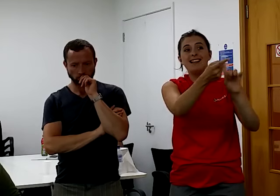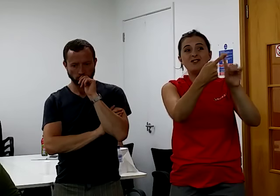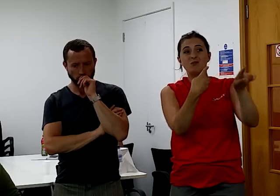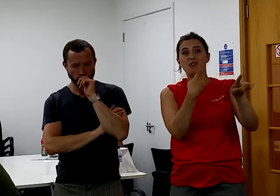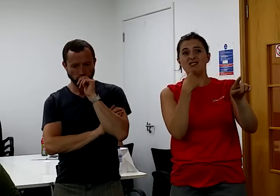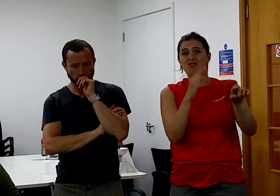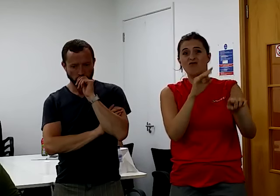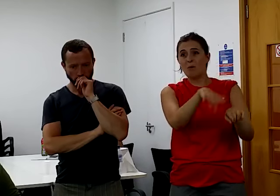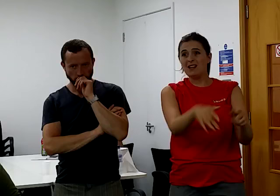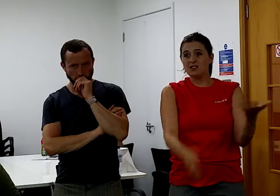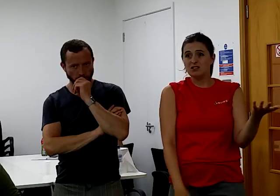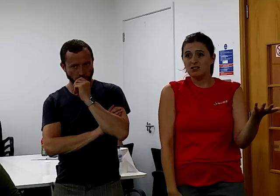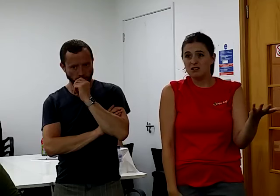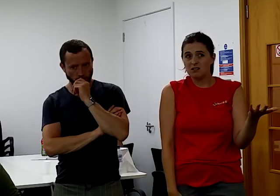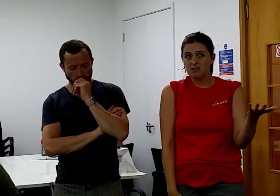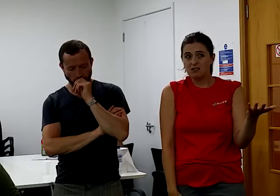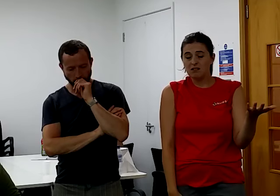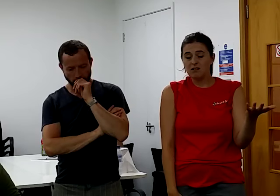answer.